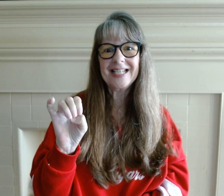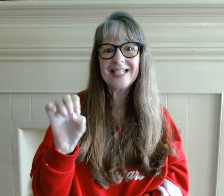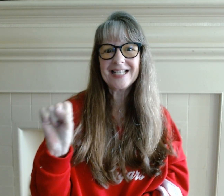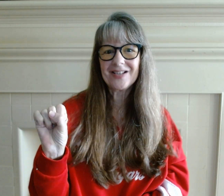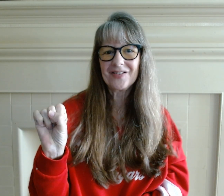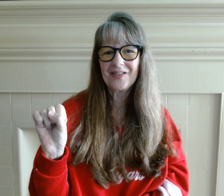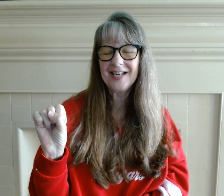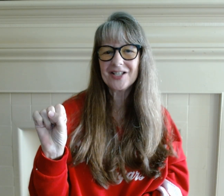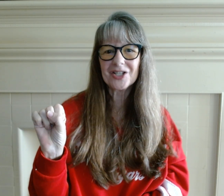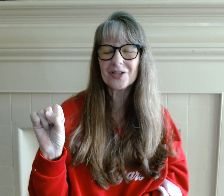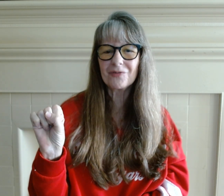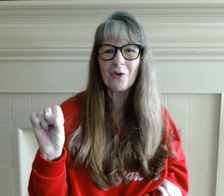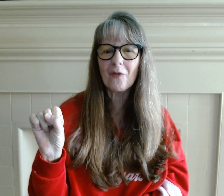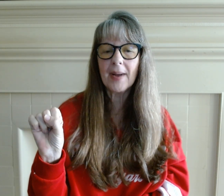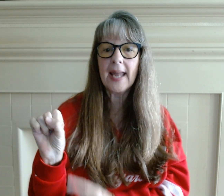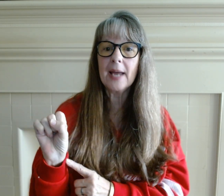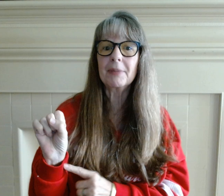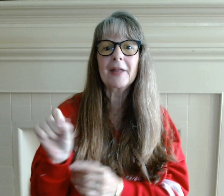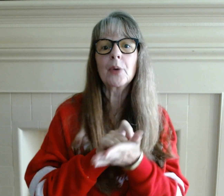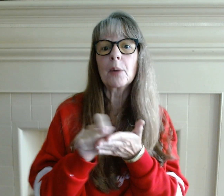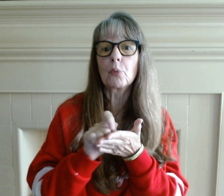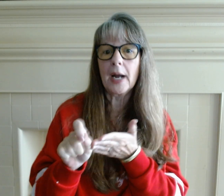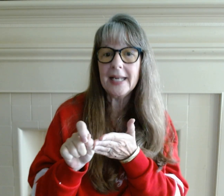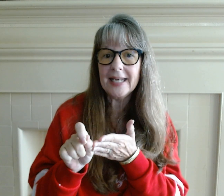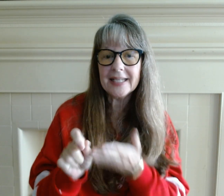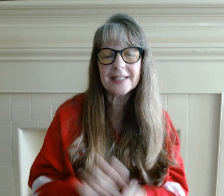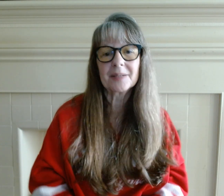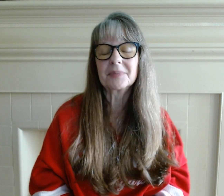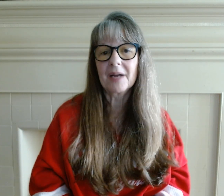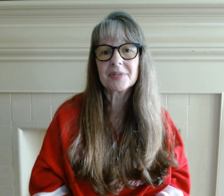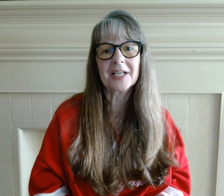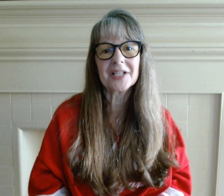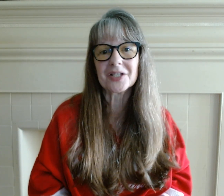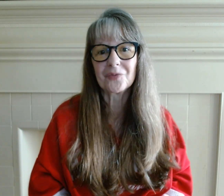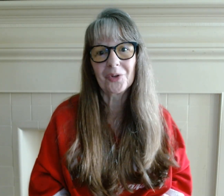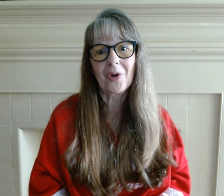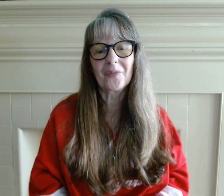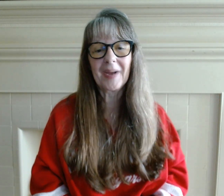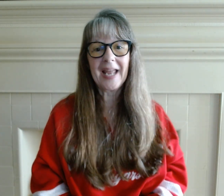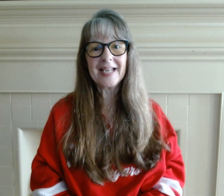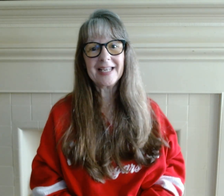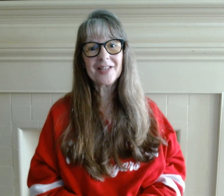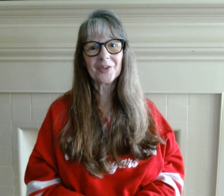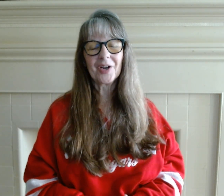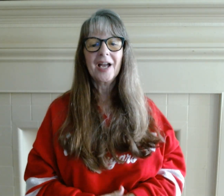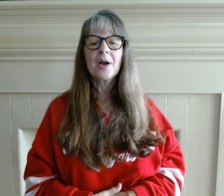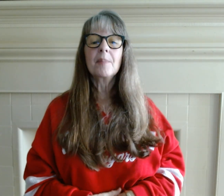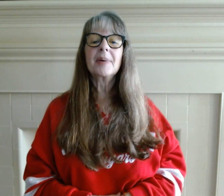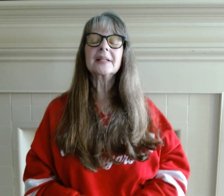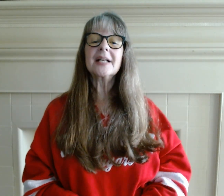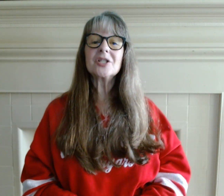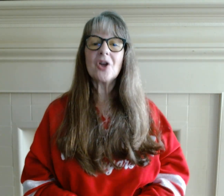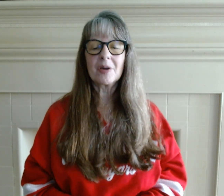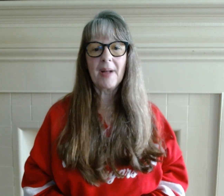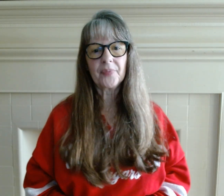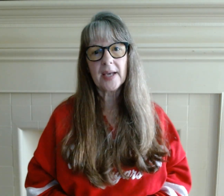nativities, right? Just doesn't flow off my hand. But even when I'm writing it, sometimes it doesn't flow off my hand either. But let's talk about that.